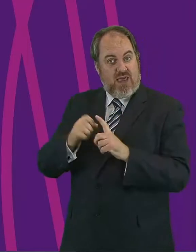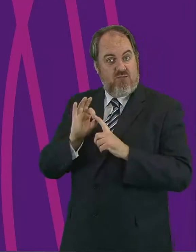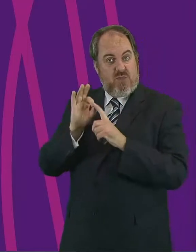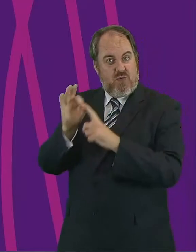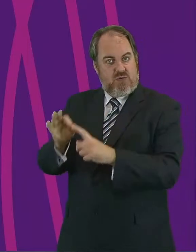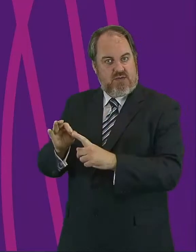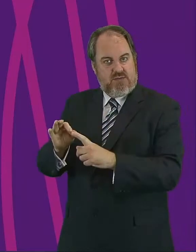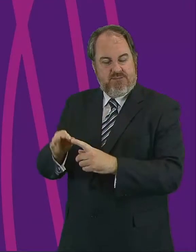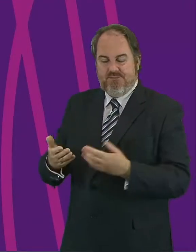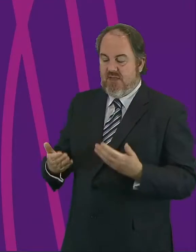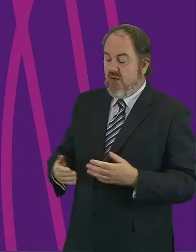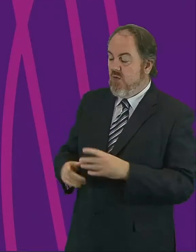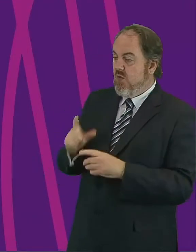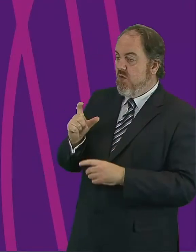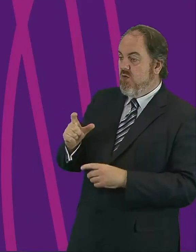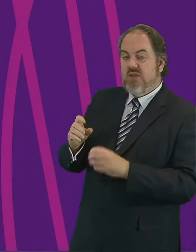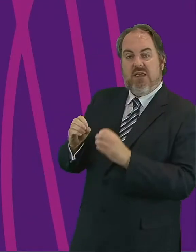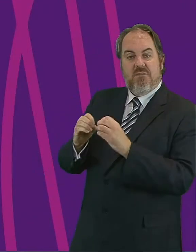Beamish, followed by Rona Mackay.